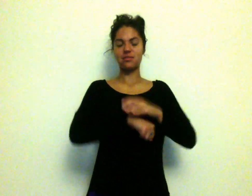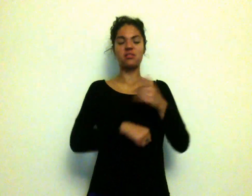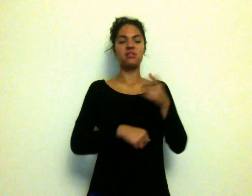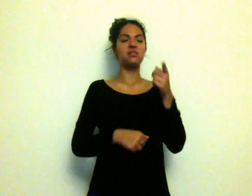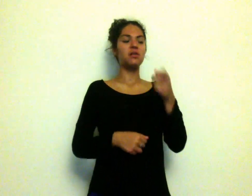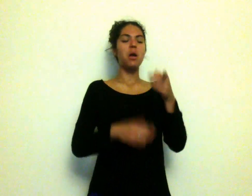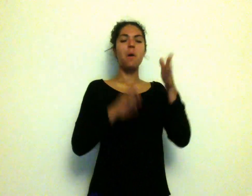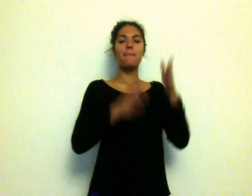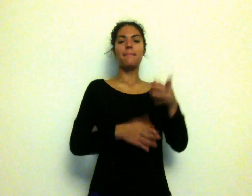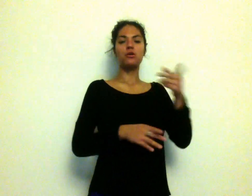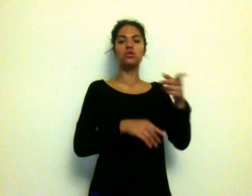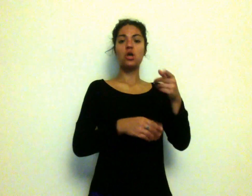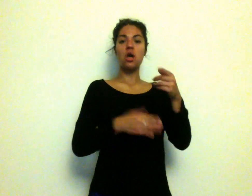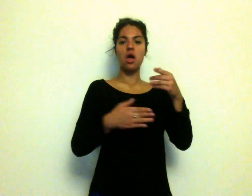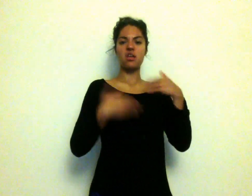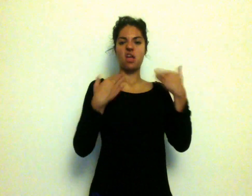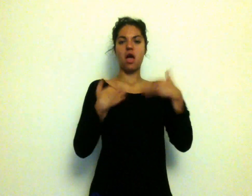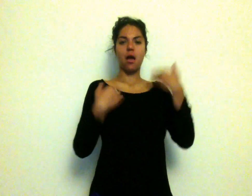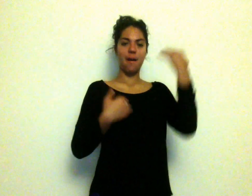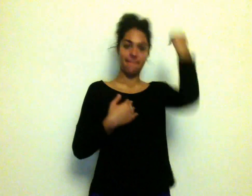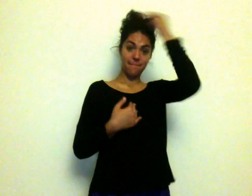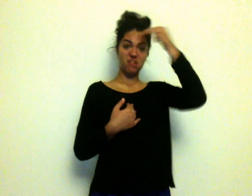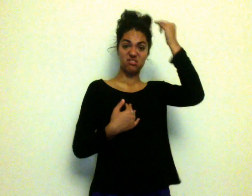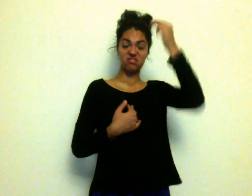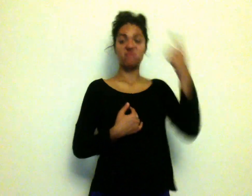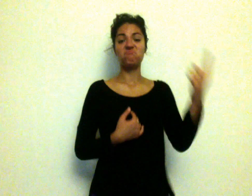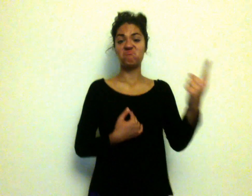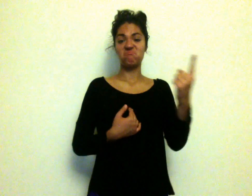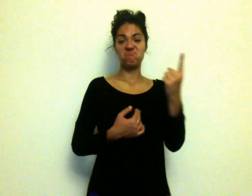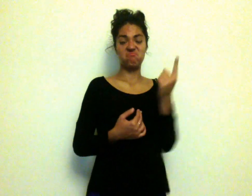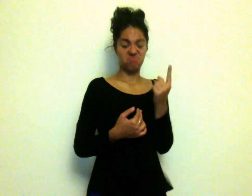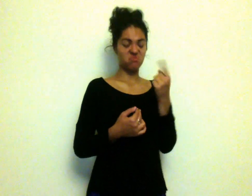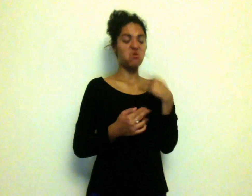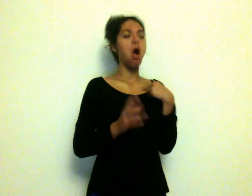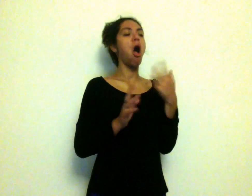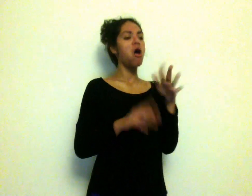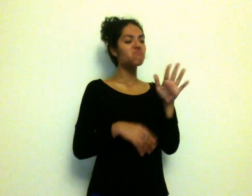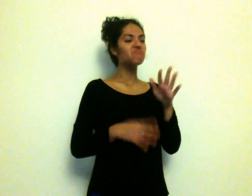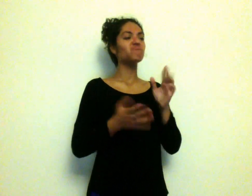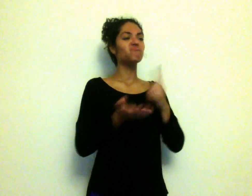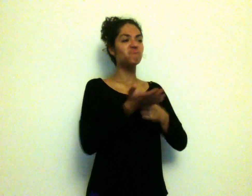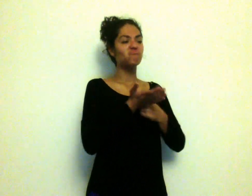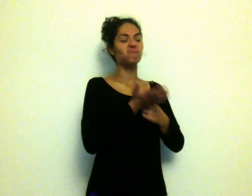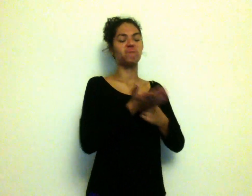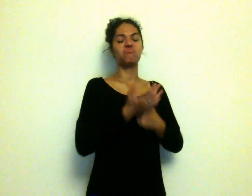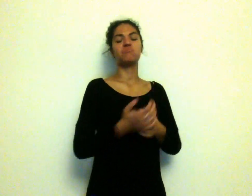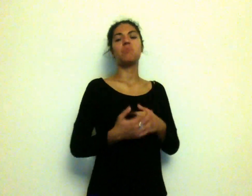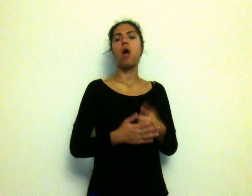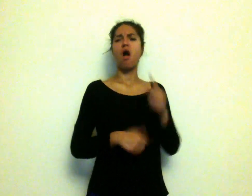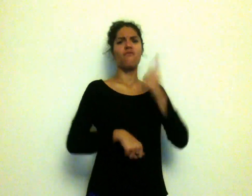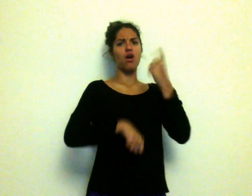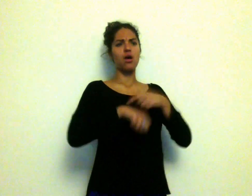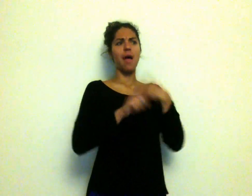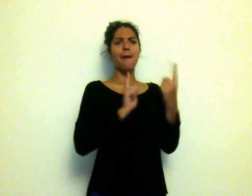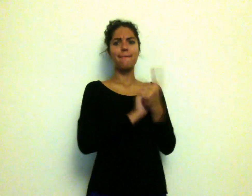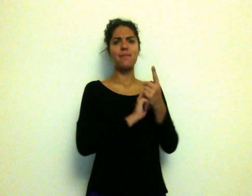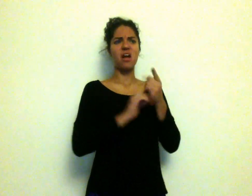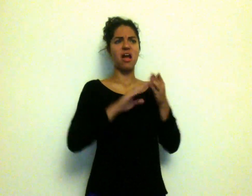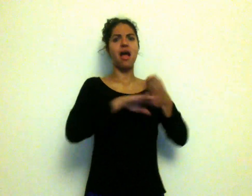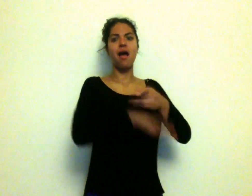there in June of the same year. And this was the first time I was meeting him after his conversion. I had spoken at a banquet